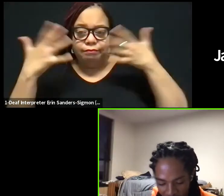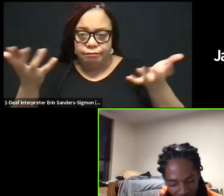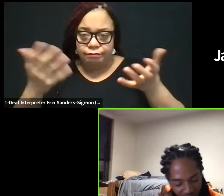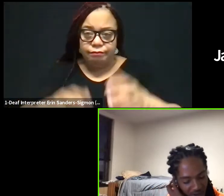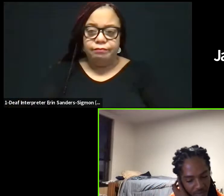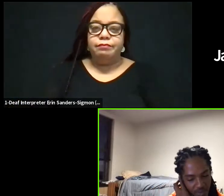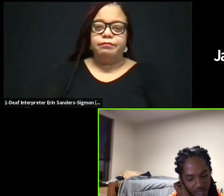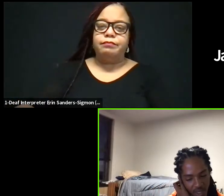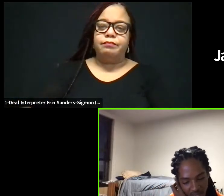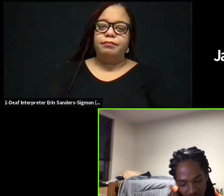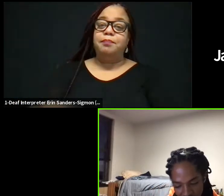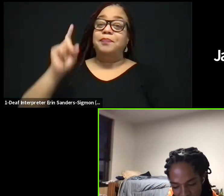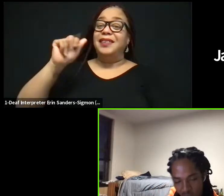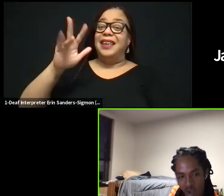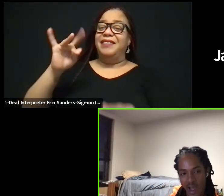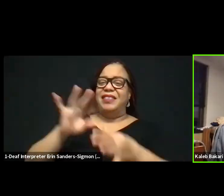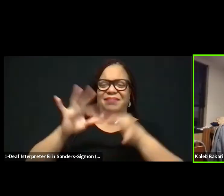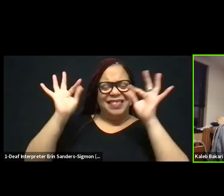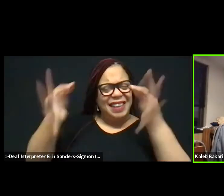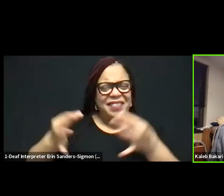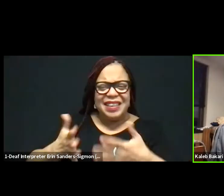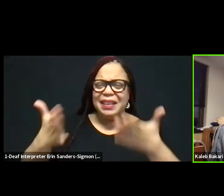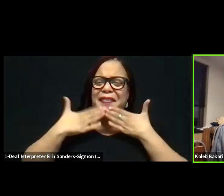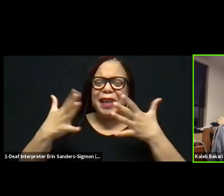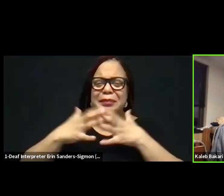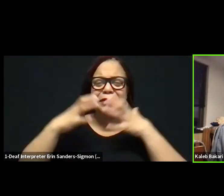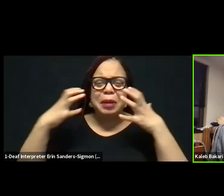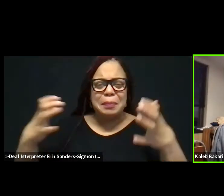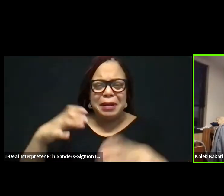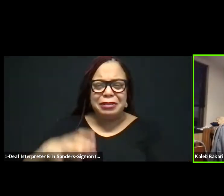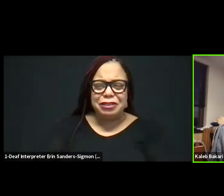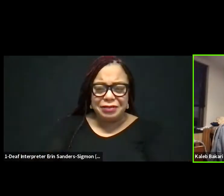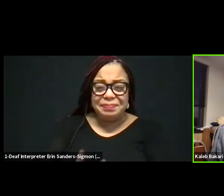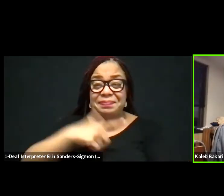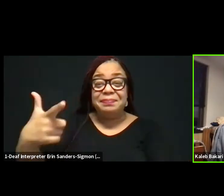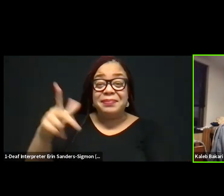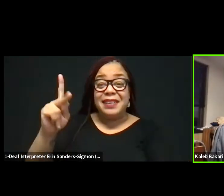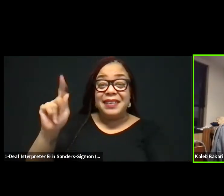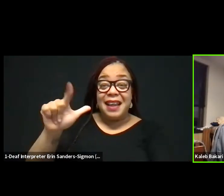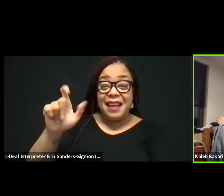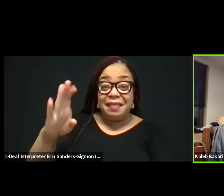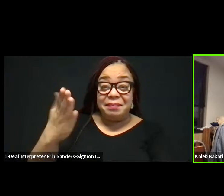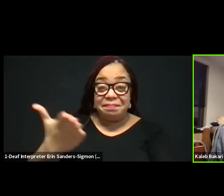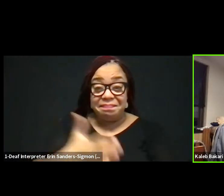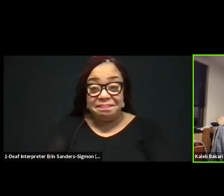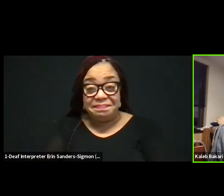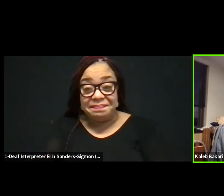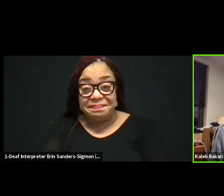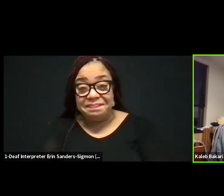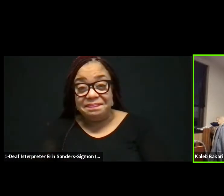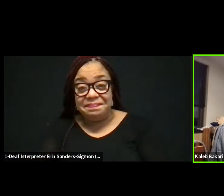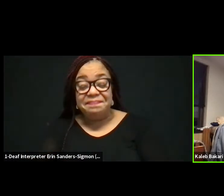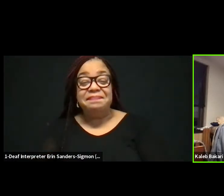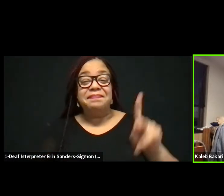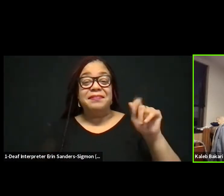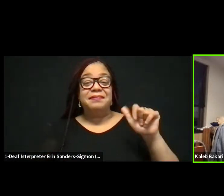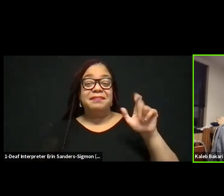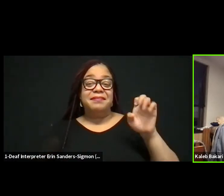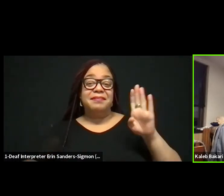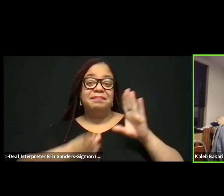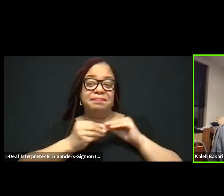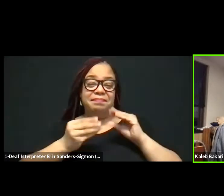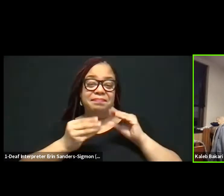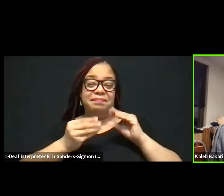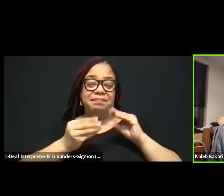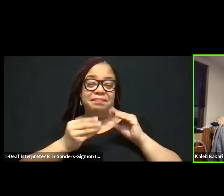What's up? So I like to consider or see myself as a child of the